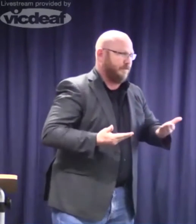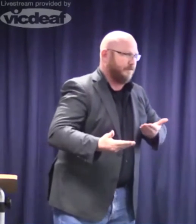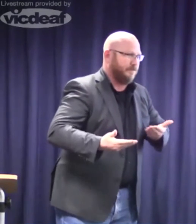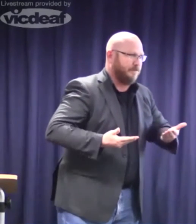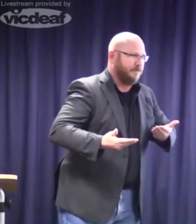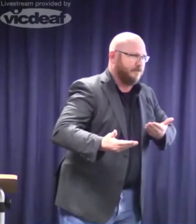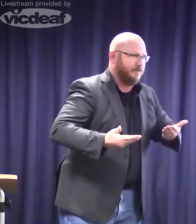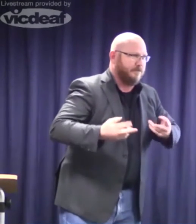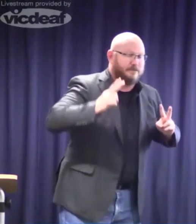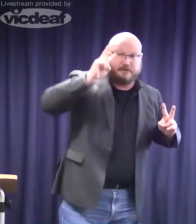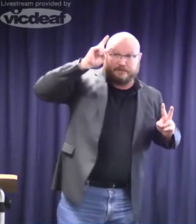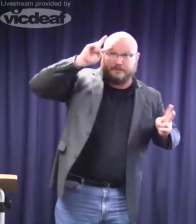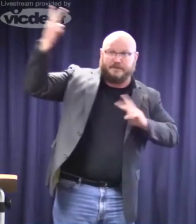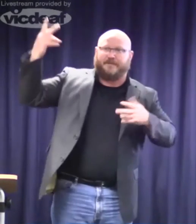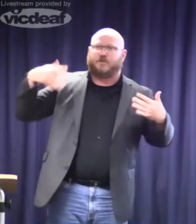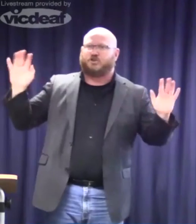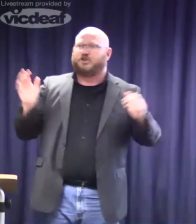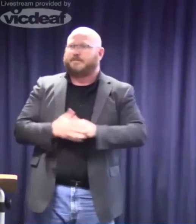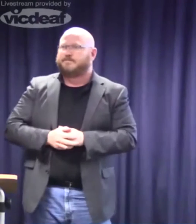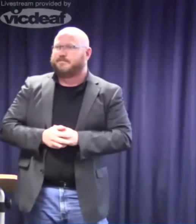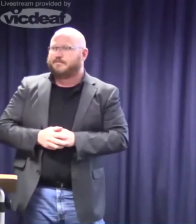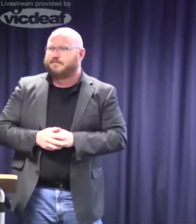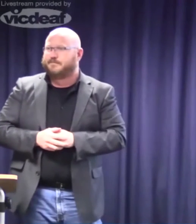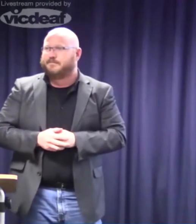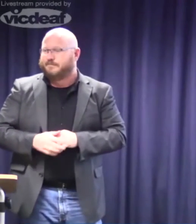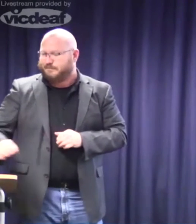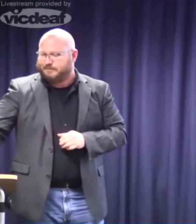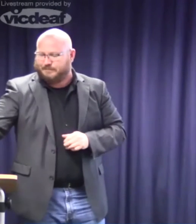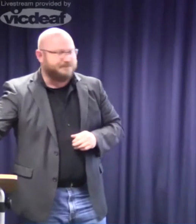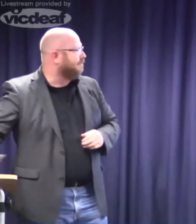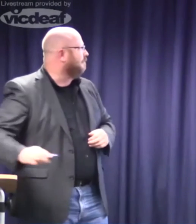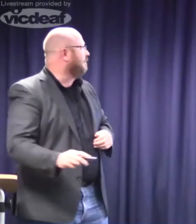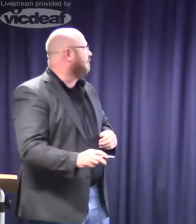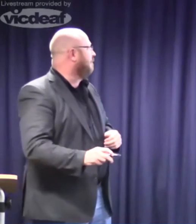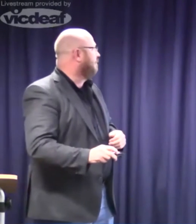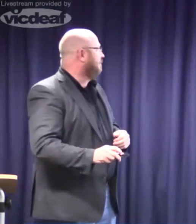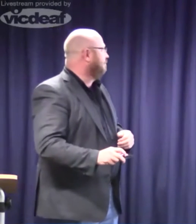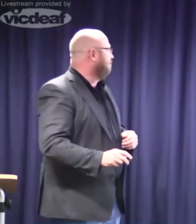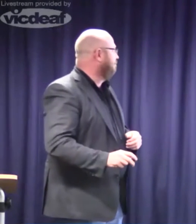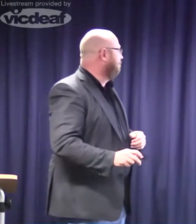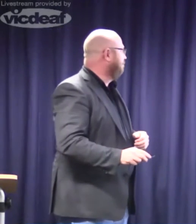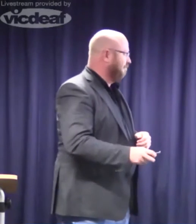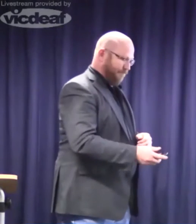consider Auslan users or Auslan as a disability service.